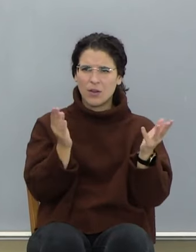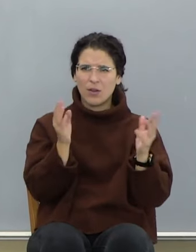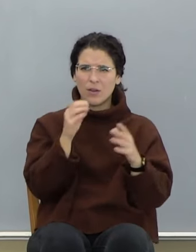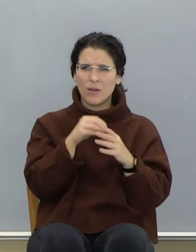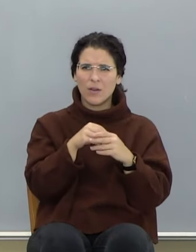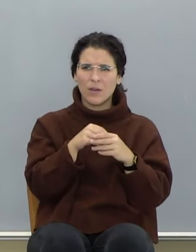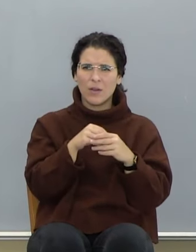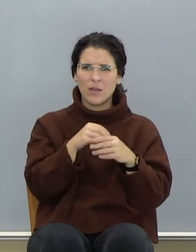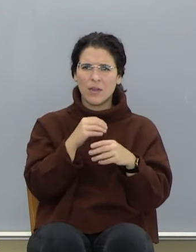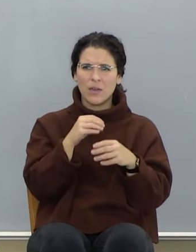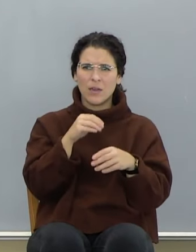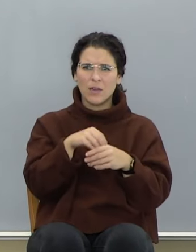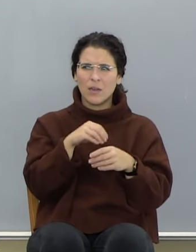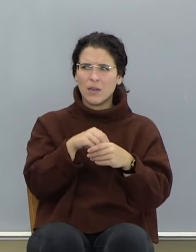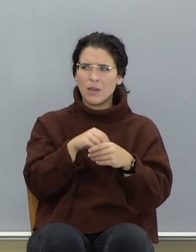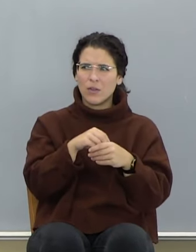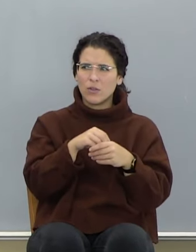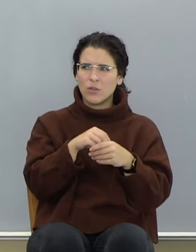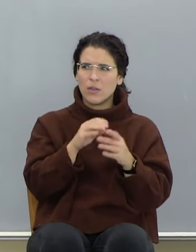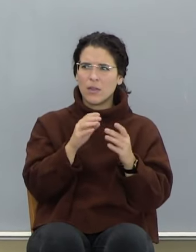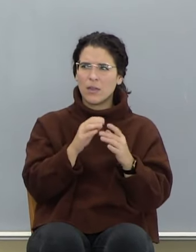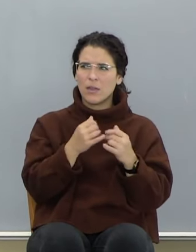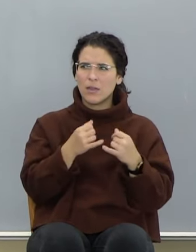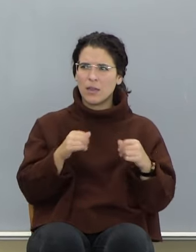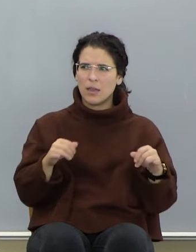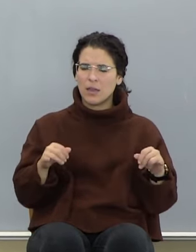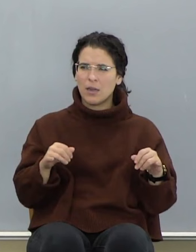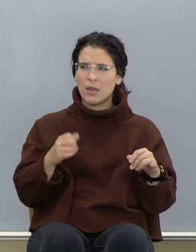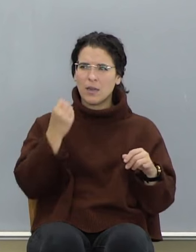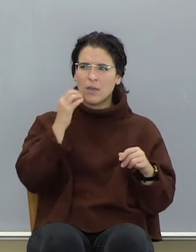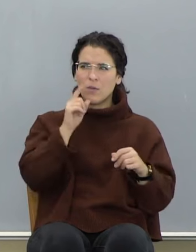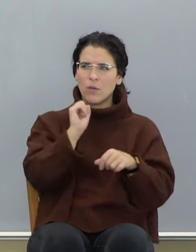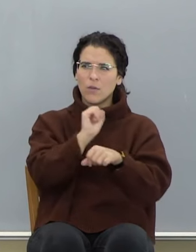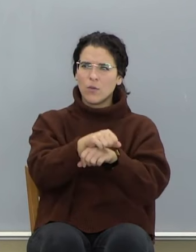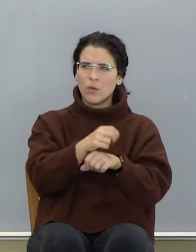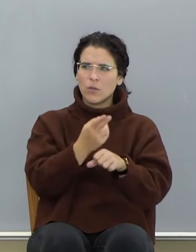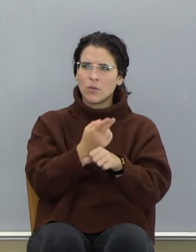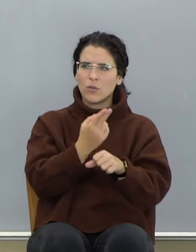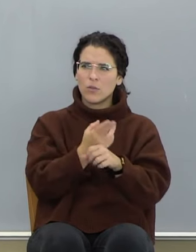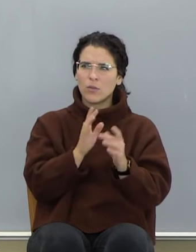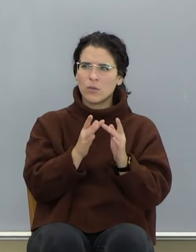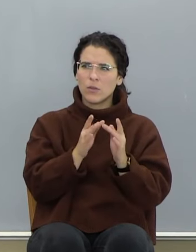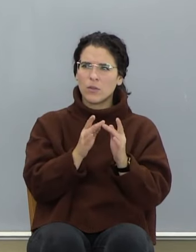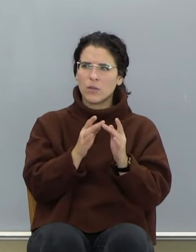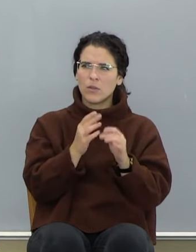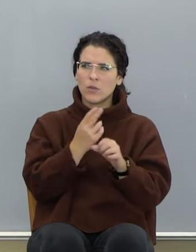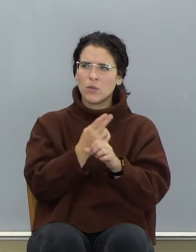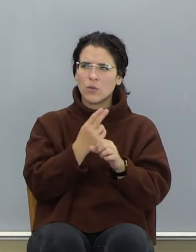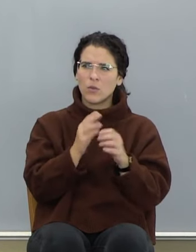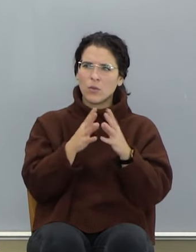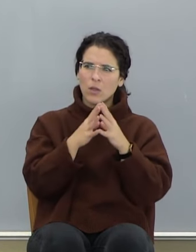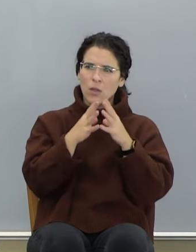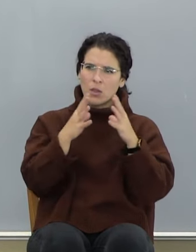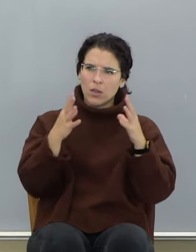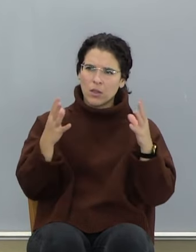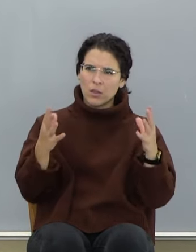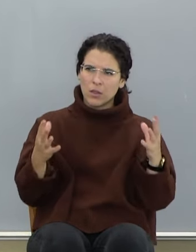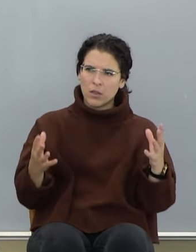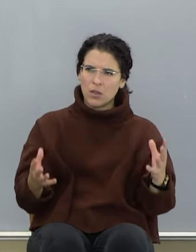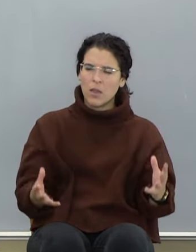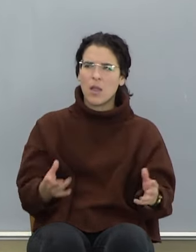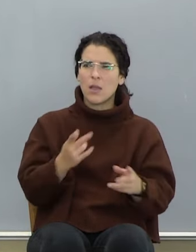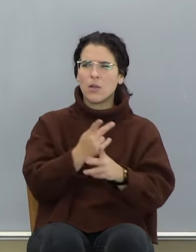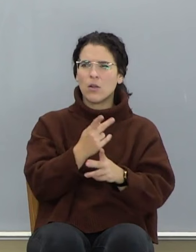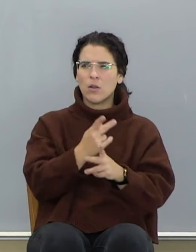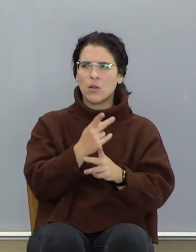in internet land. If you're forced to use the internet, exercise extreme discernment,